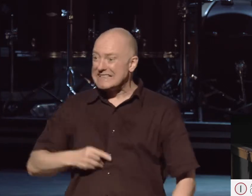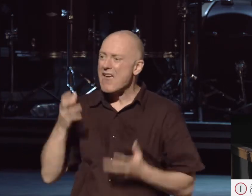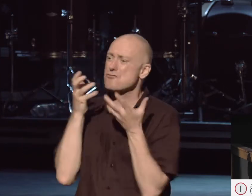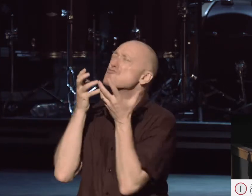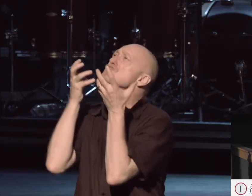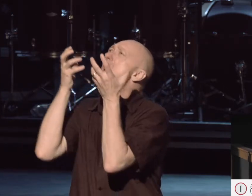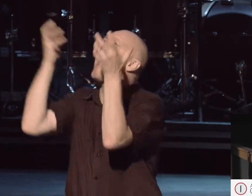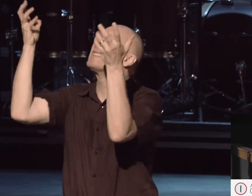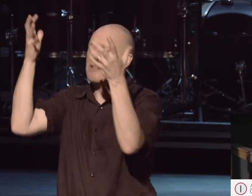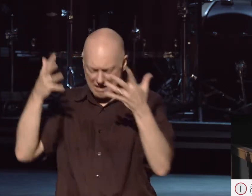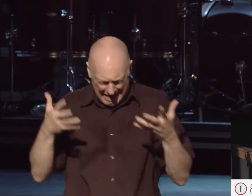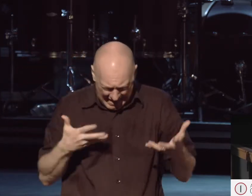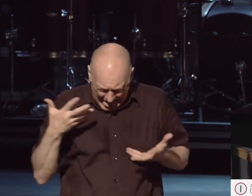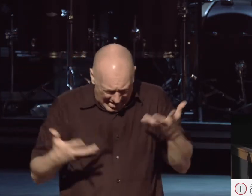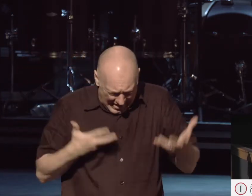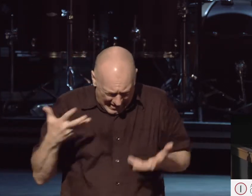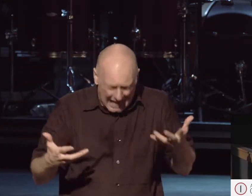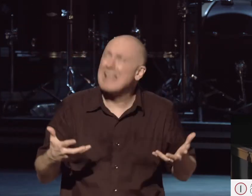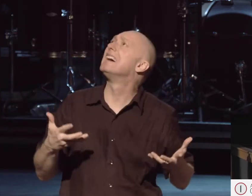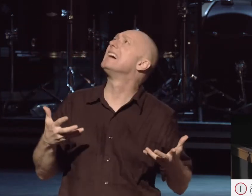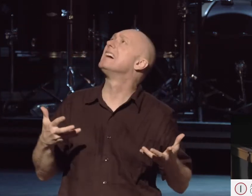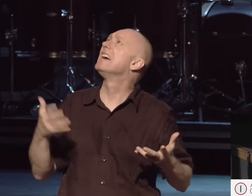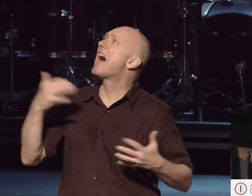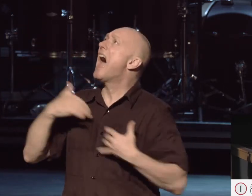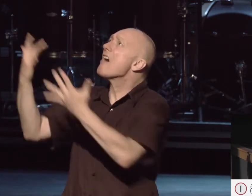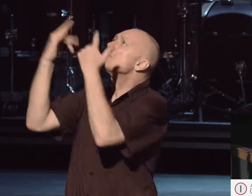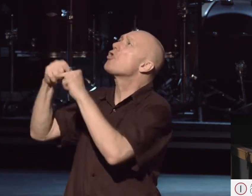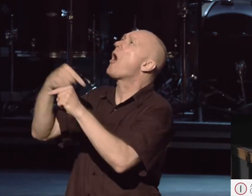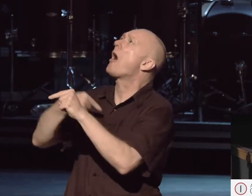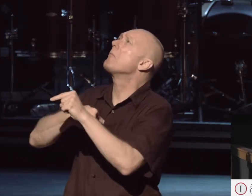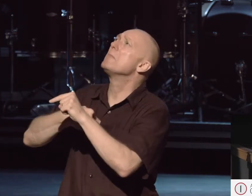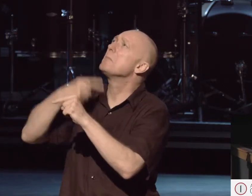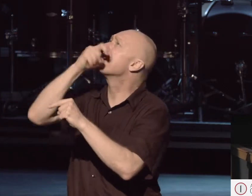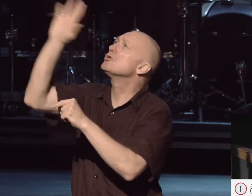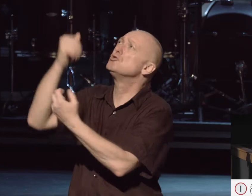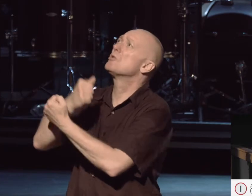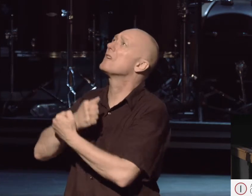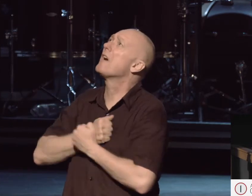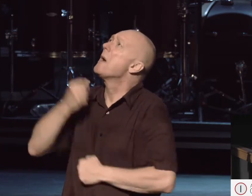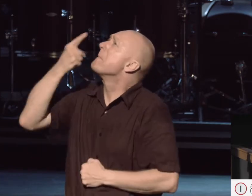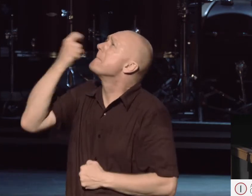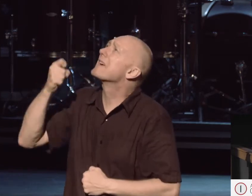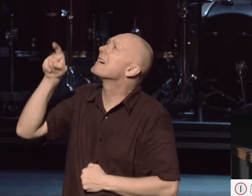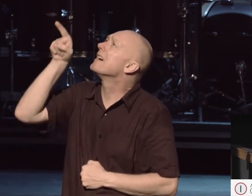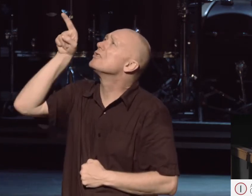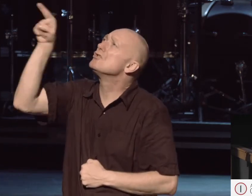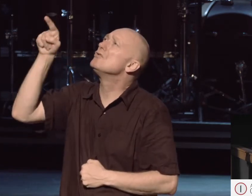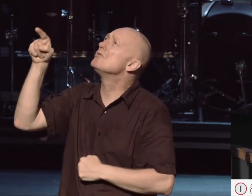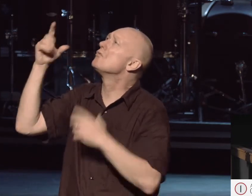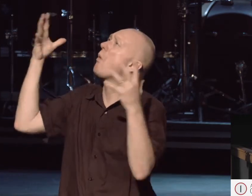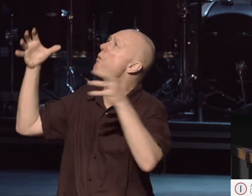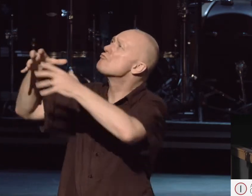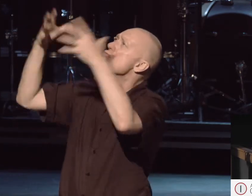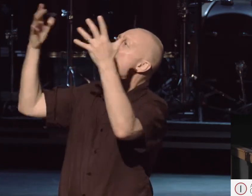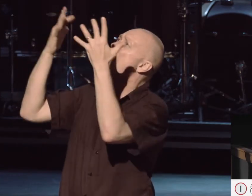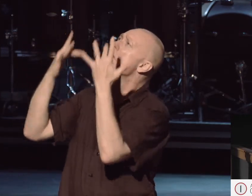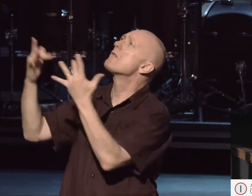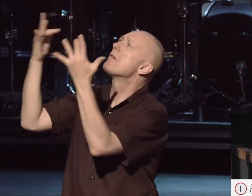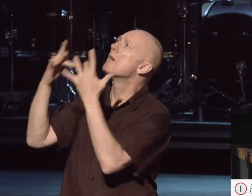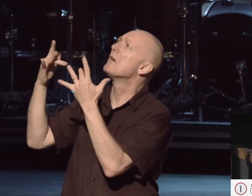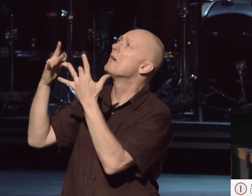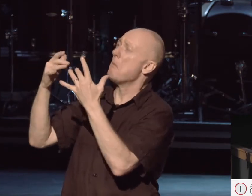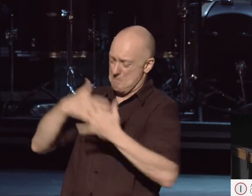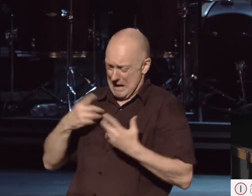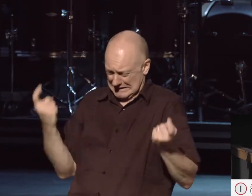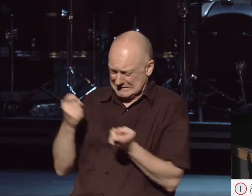cries out in the midst of his despair, have mercy on me, O God, according to your steadfast love, according to your abundant mercy. Blot out my